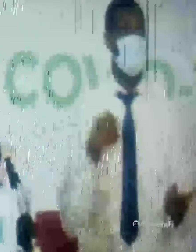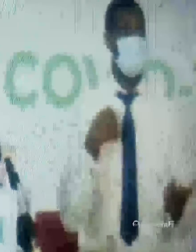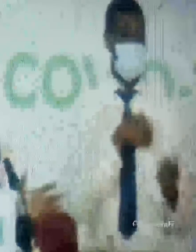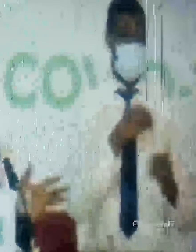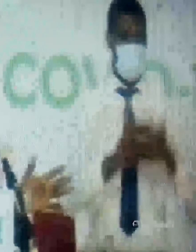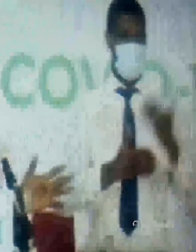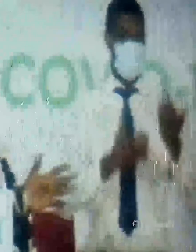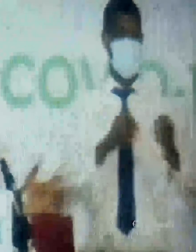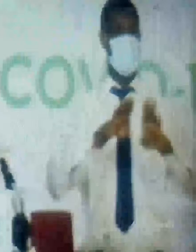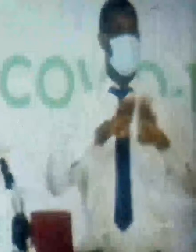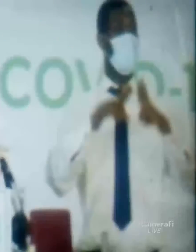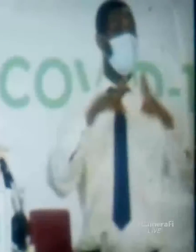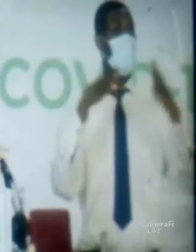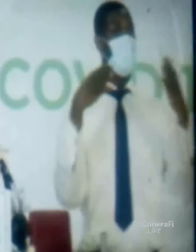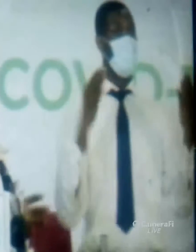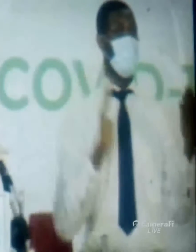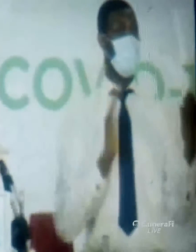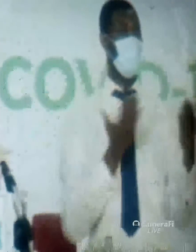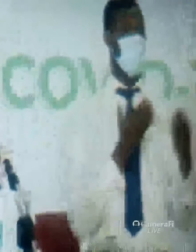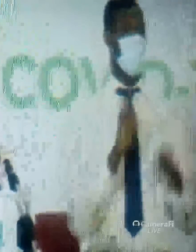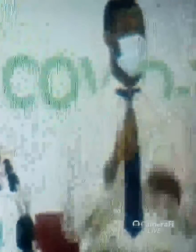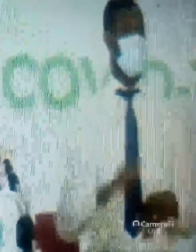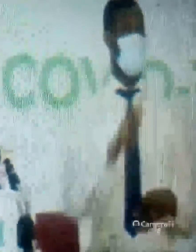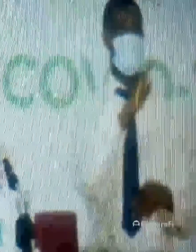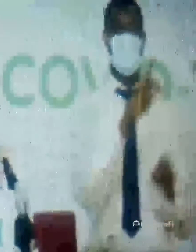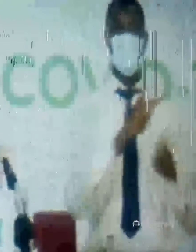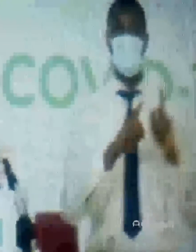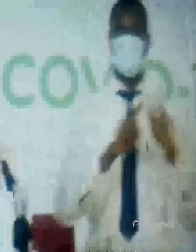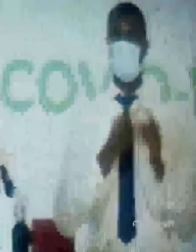and there have been movements up and down,